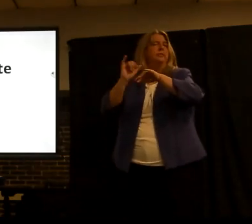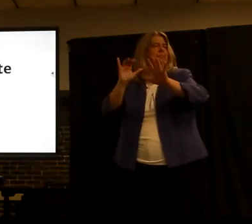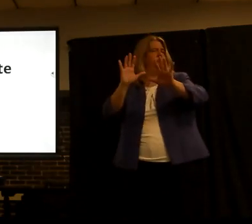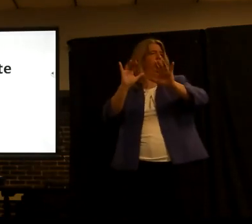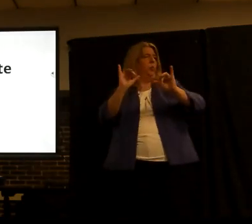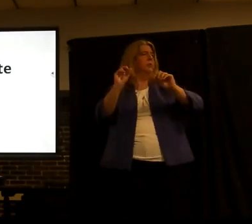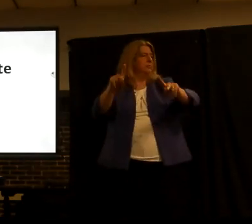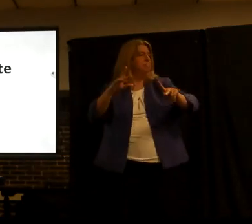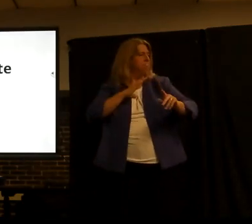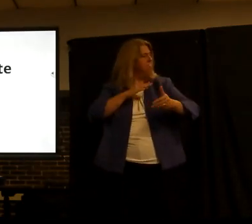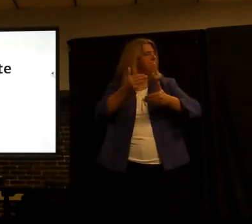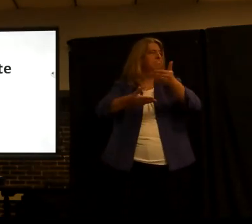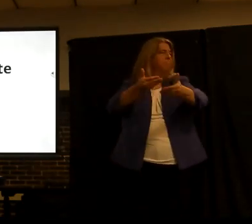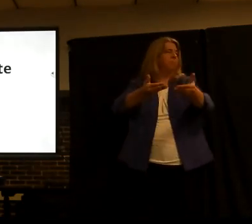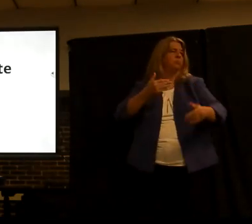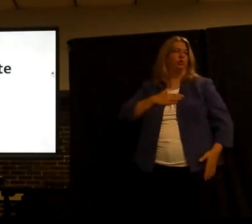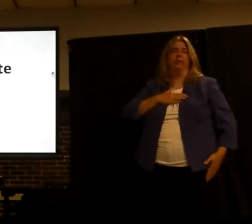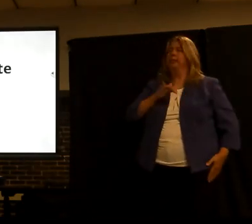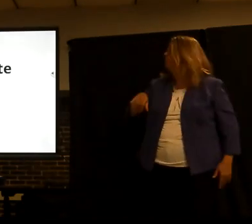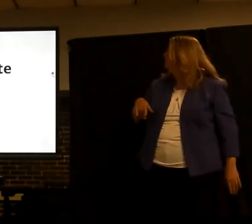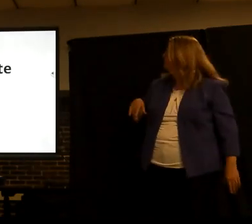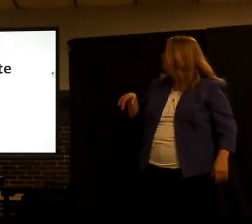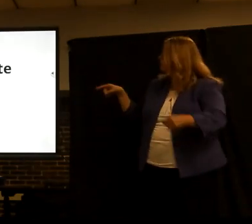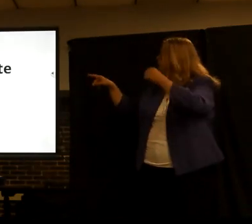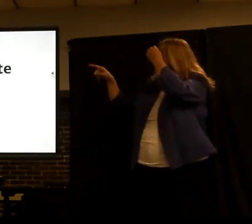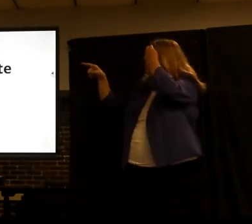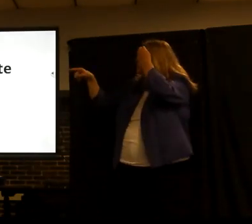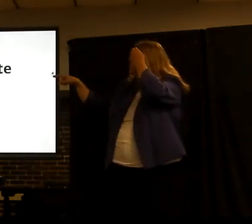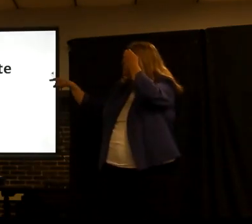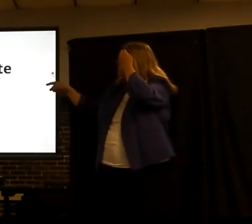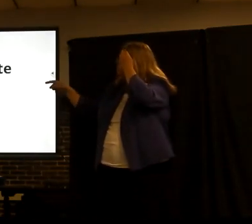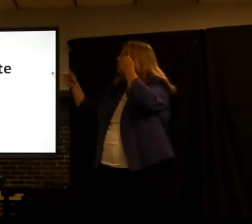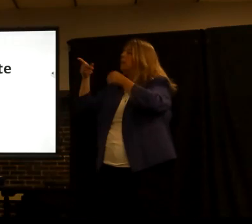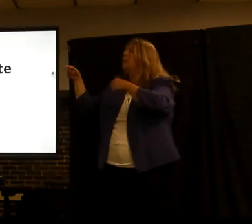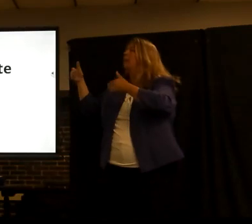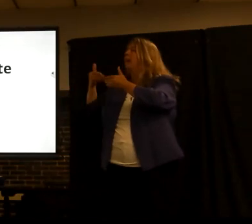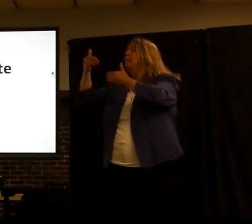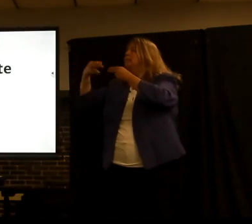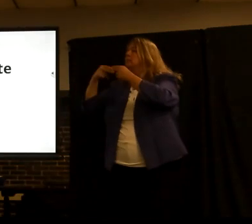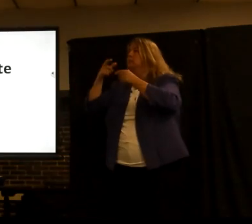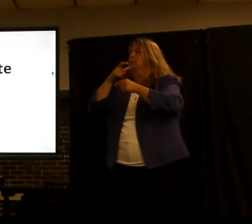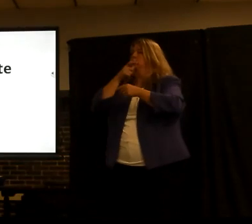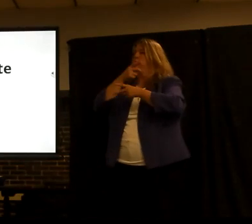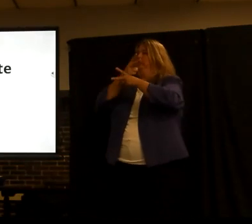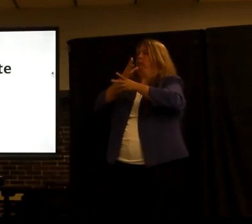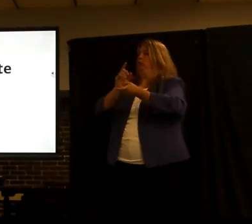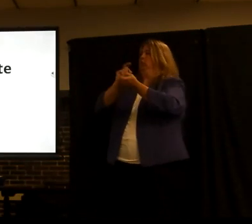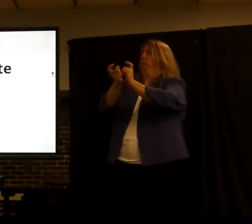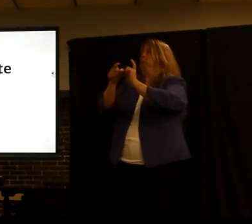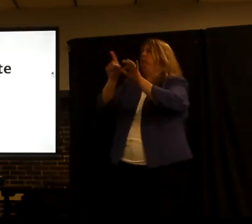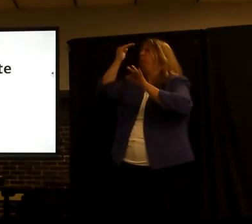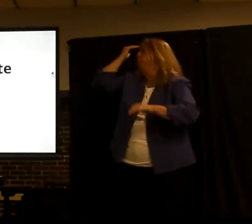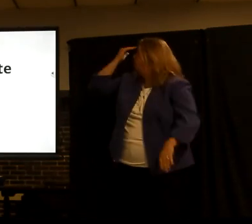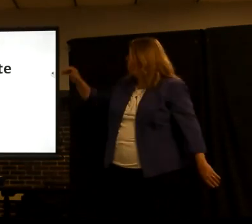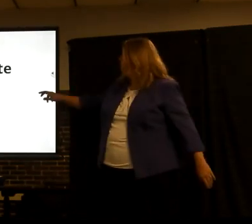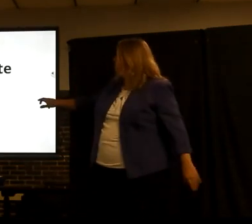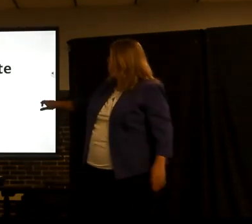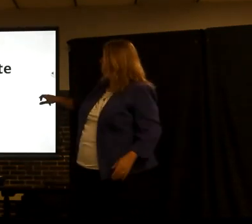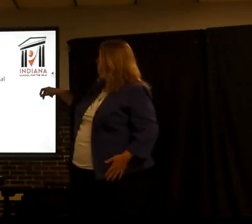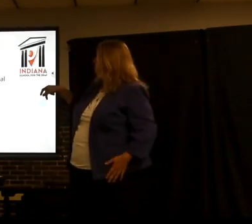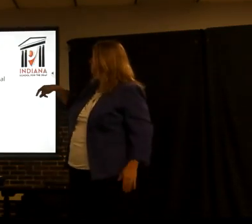just appreciate the staff taking on additional duties. I know it is a bit of a change, but they're handling it. The next